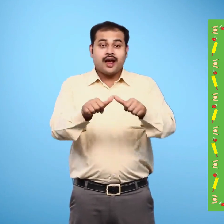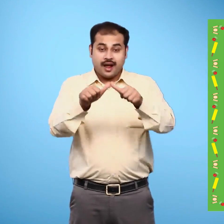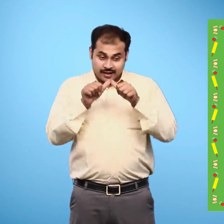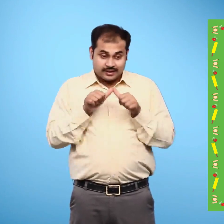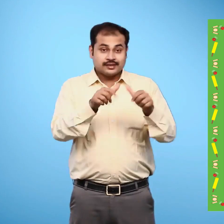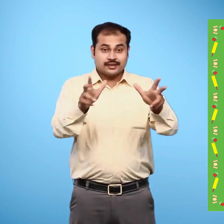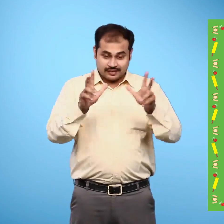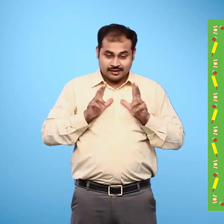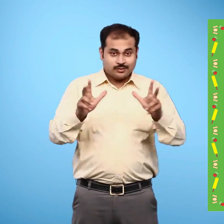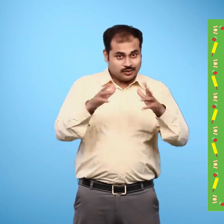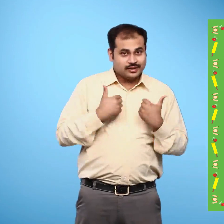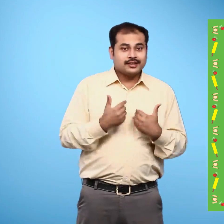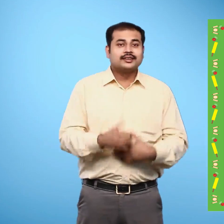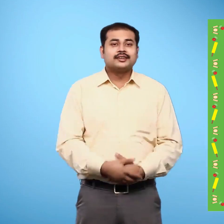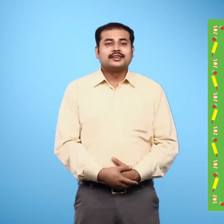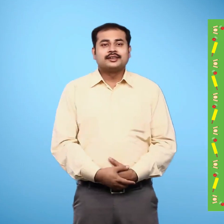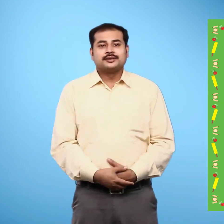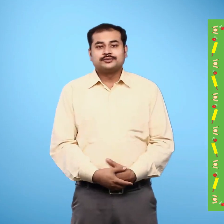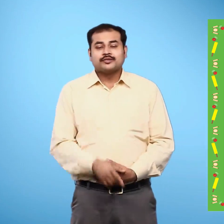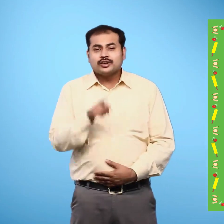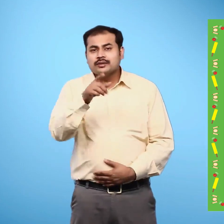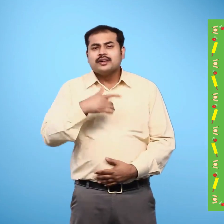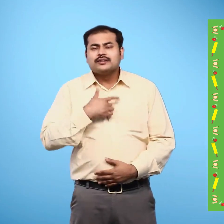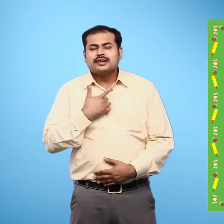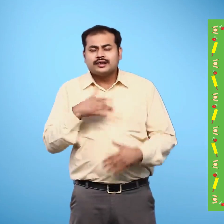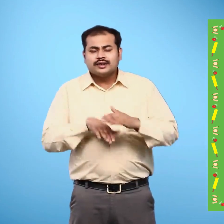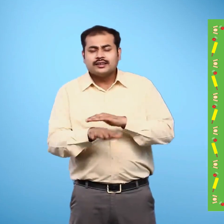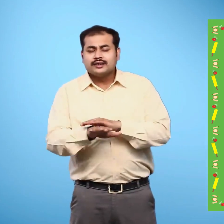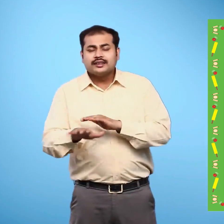Tell us how it feels.